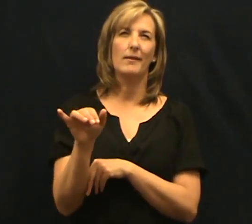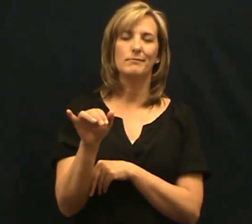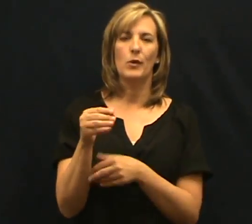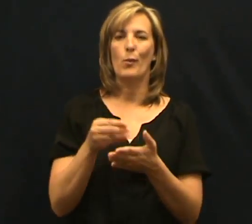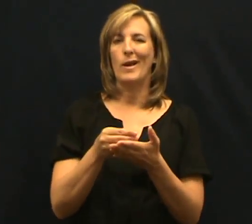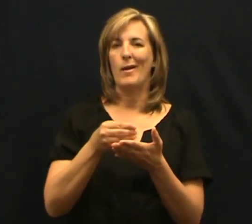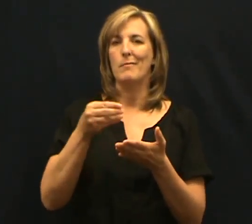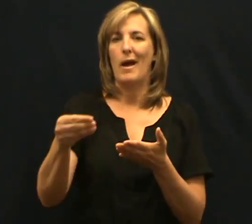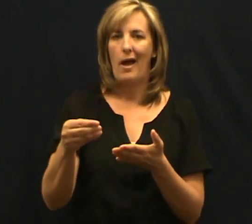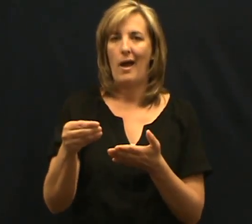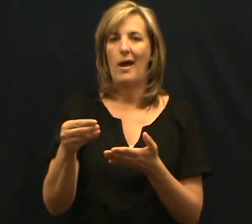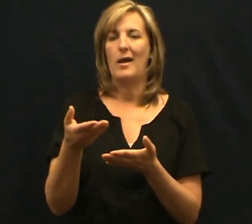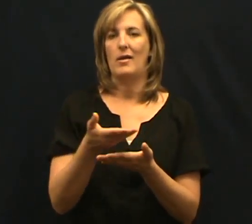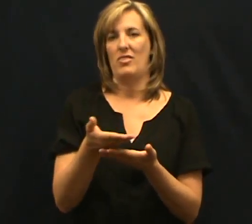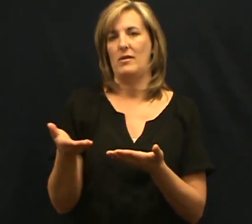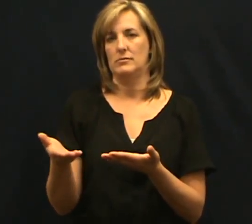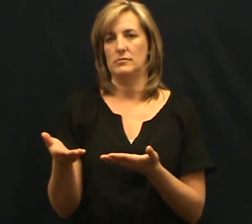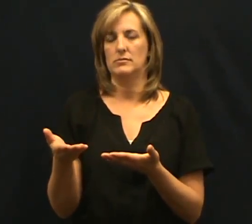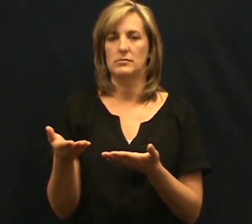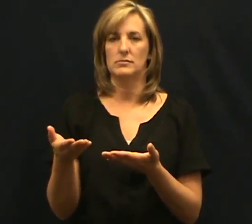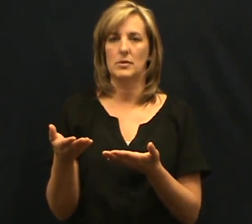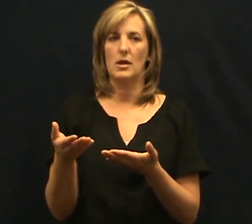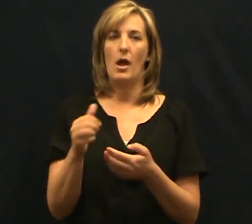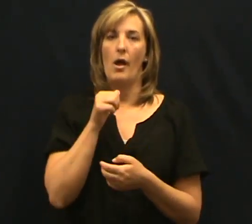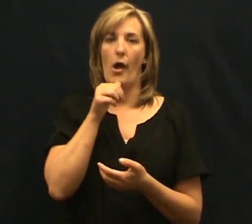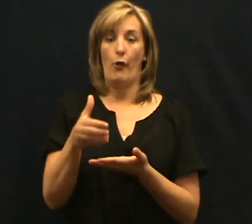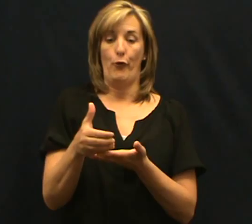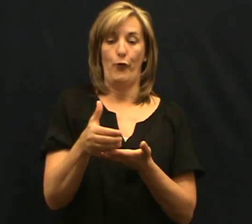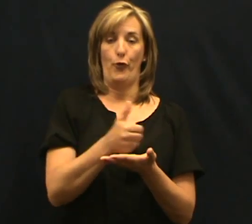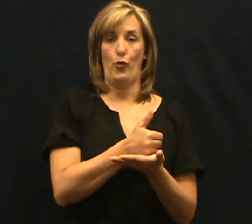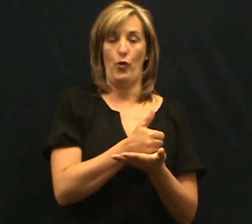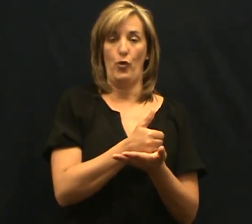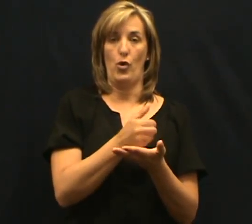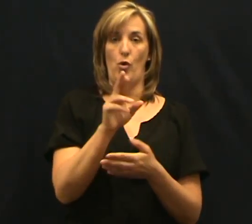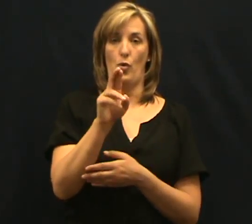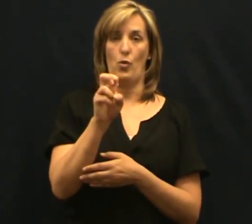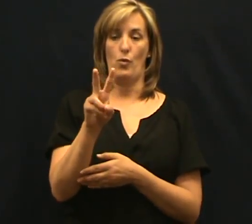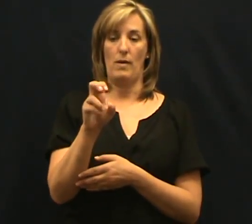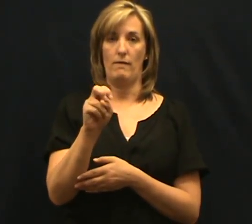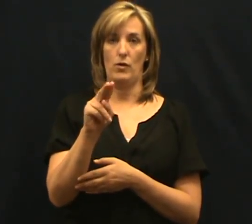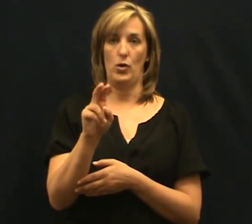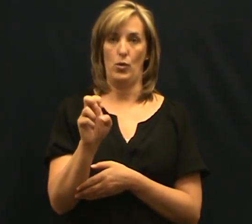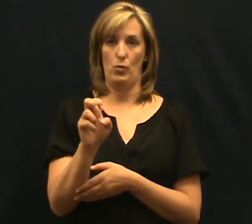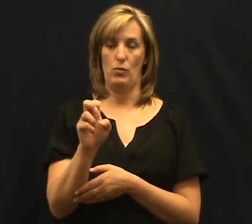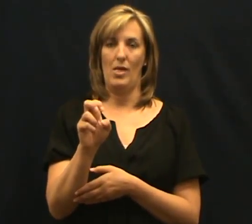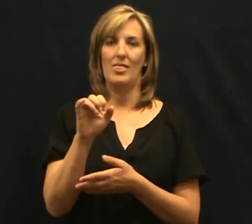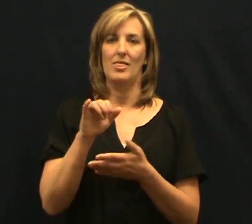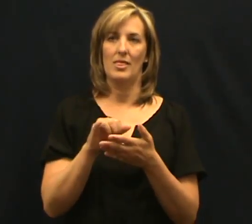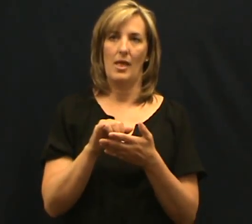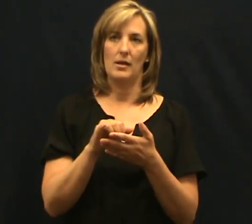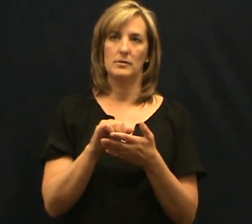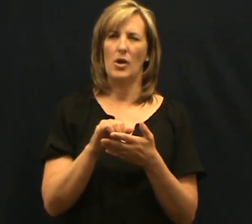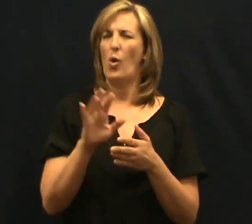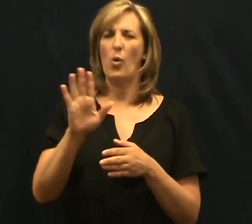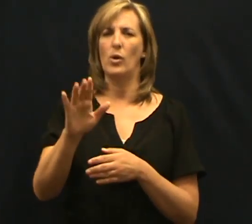inventory and that type of thing. Unearned revenue is an asset. That's what, if I said accounts payable is an asset, I